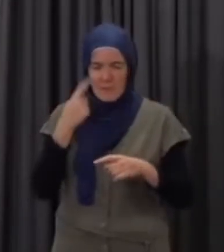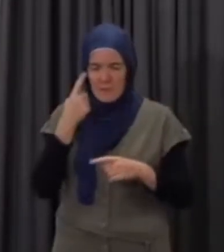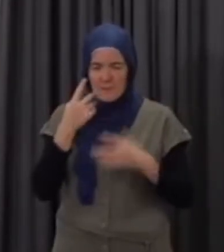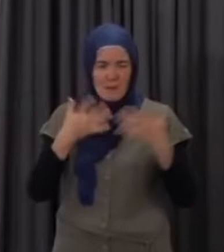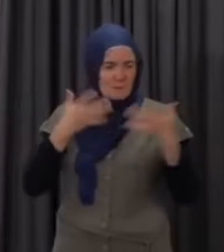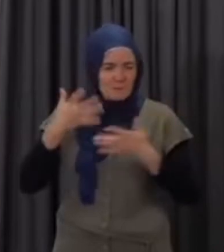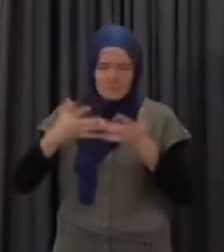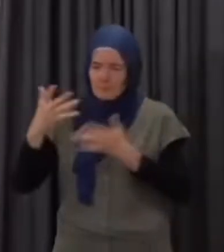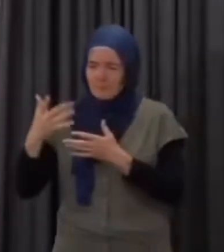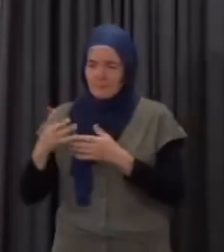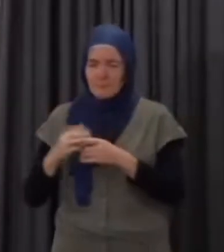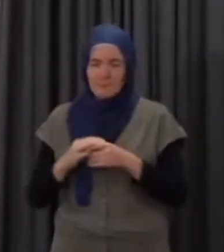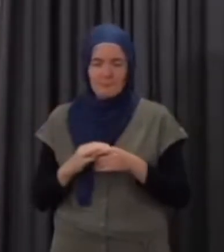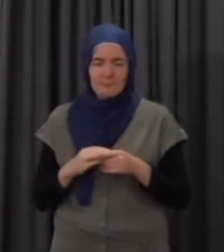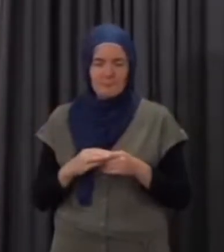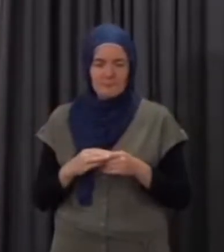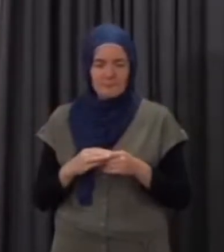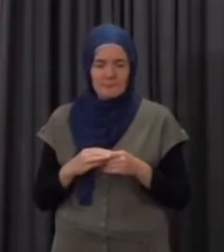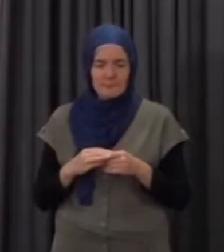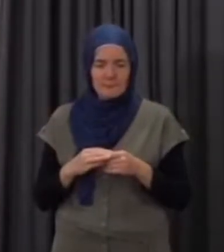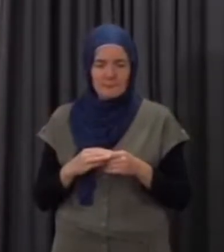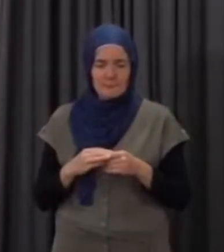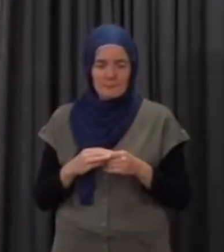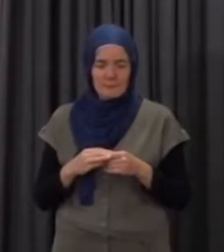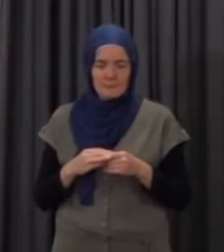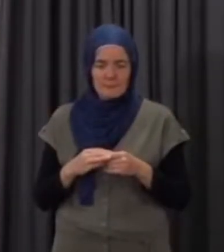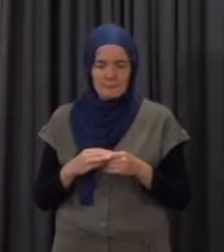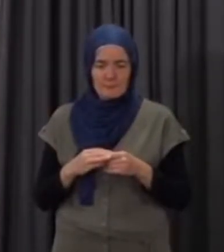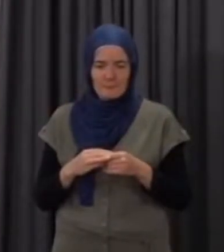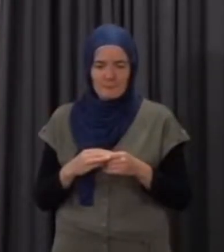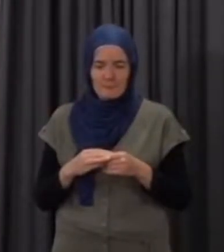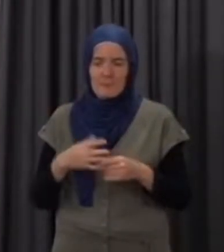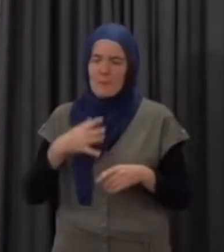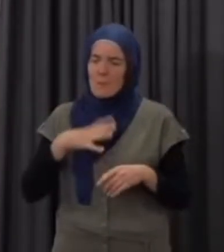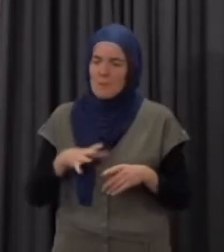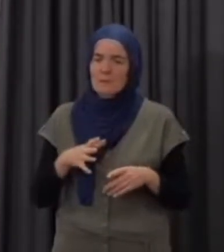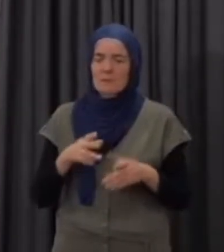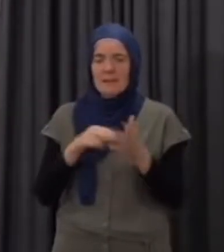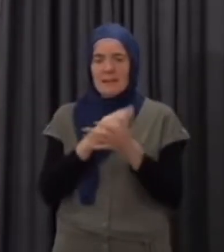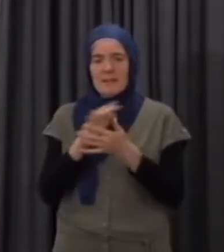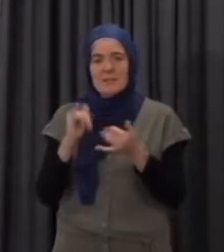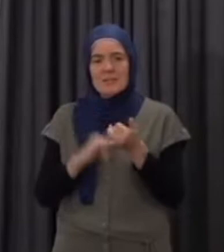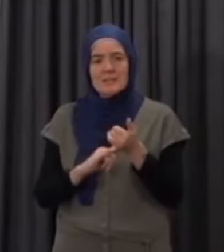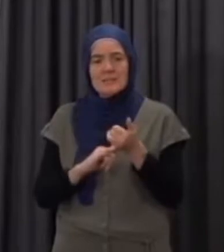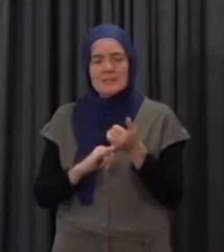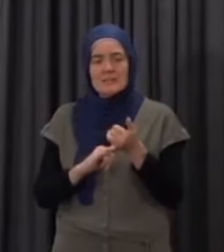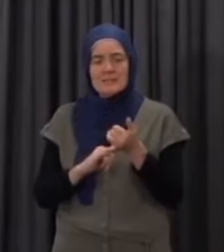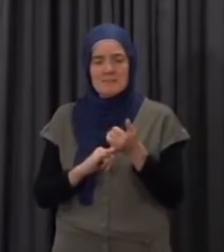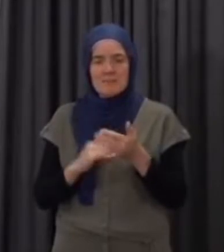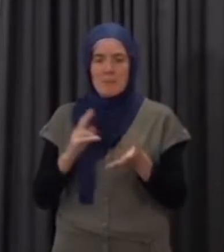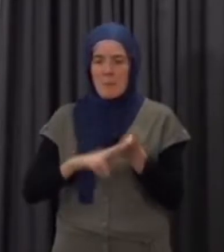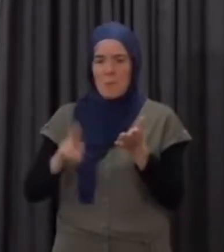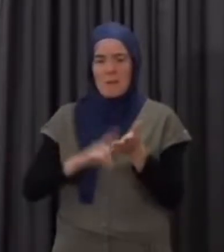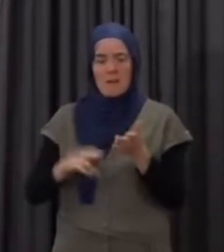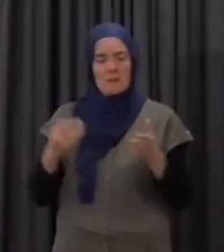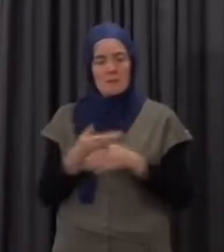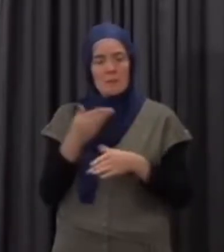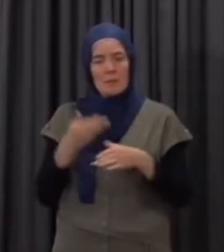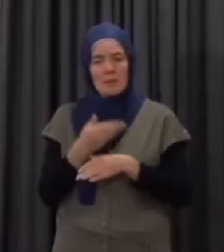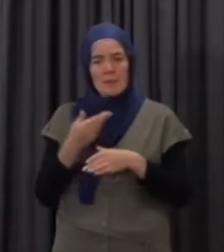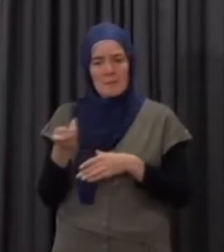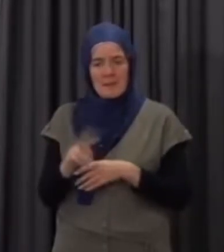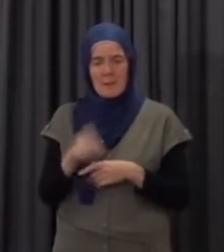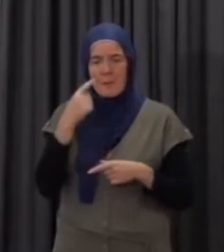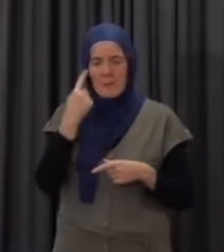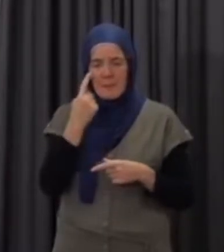operating framework for COVID-19, this wish to restore a level of our NHS activity really wanted to be clear about 4 different harms